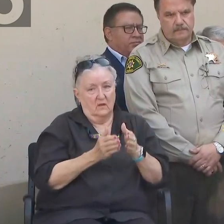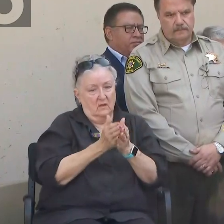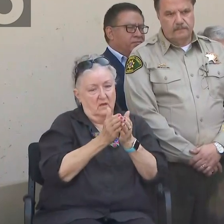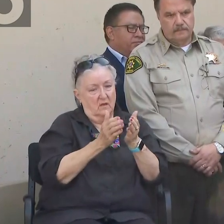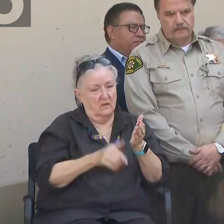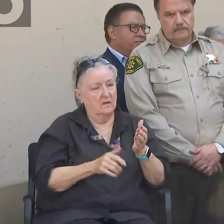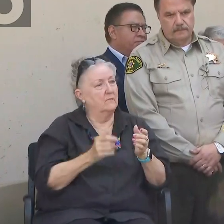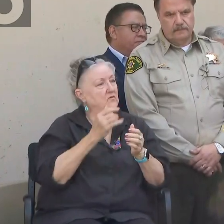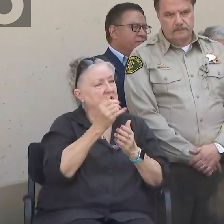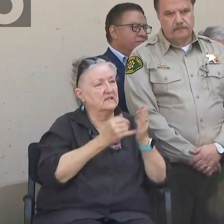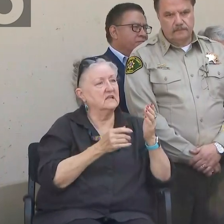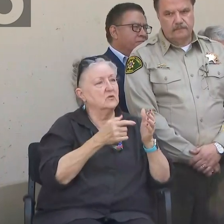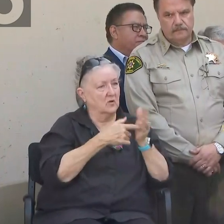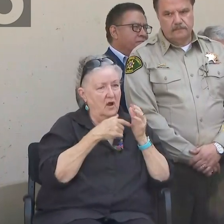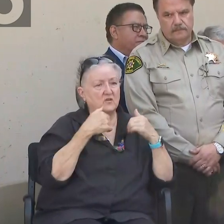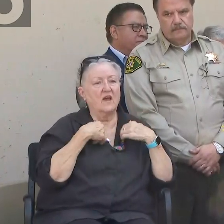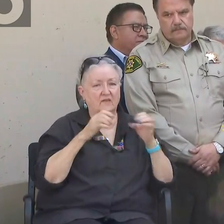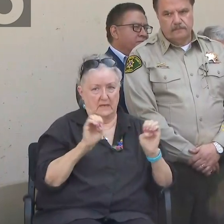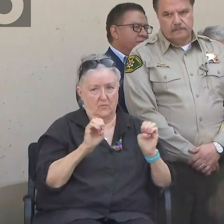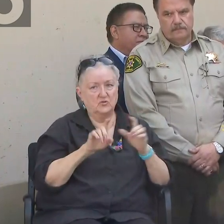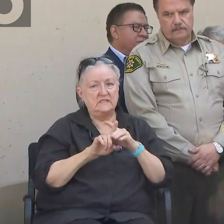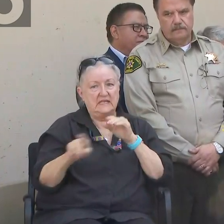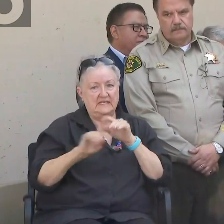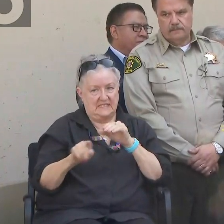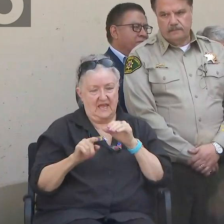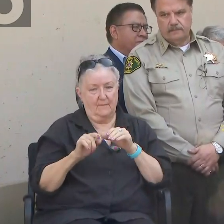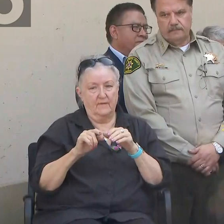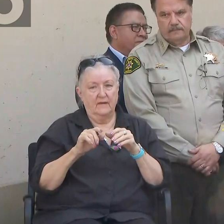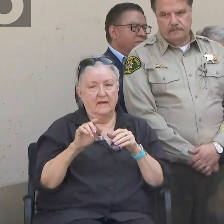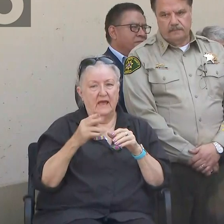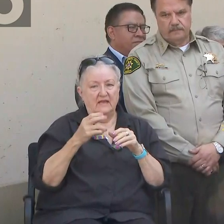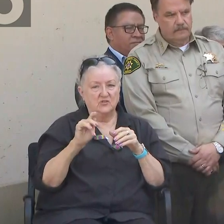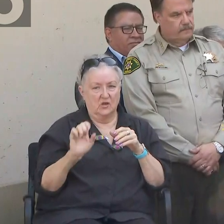Usually that design is required to have an emergency escape hatch. And what does that